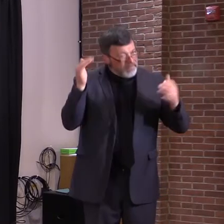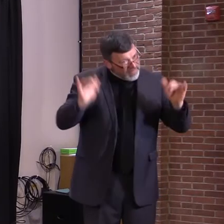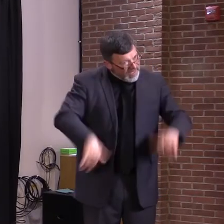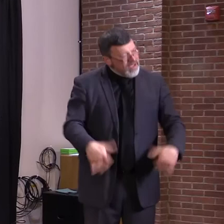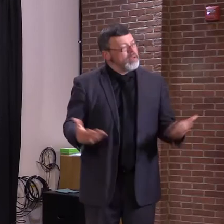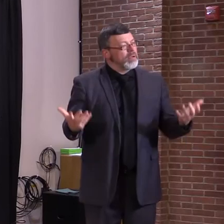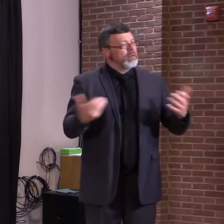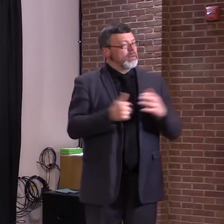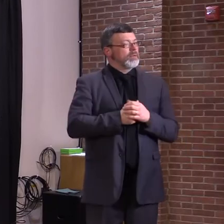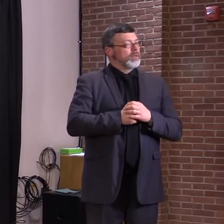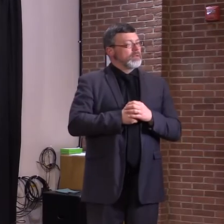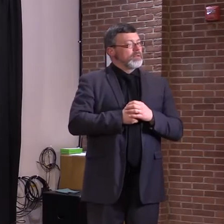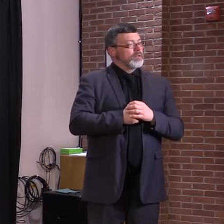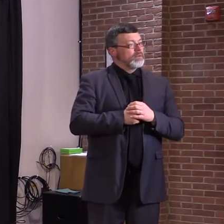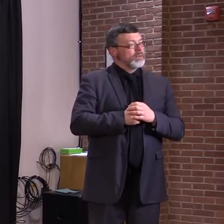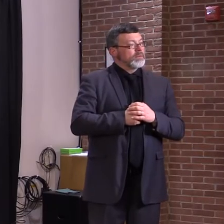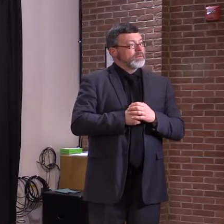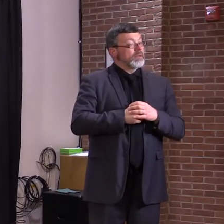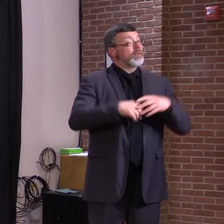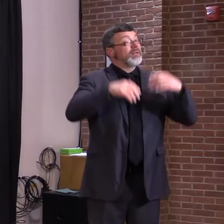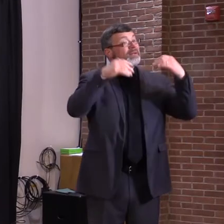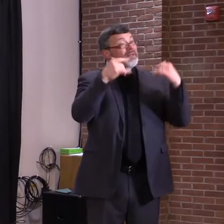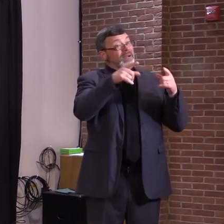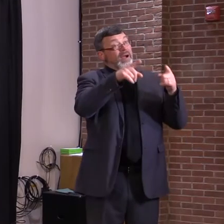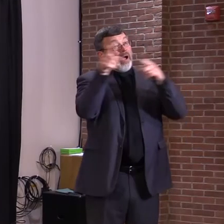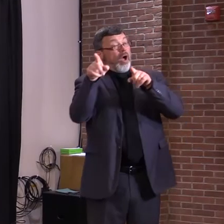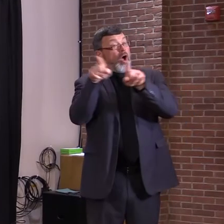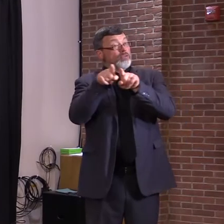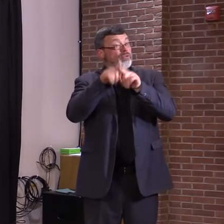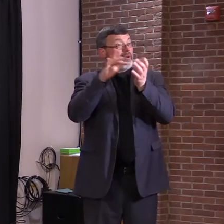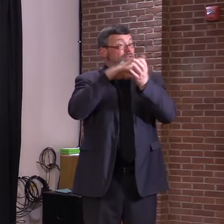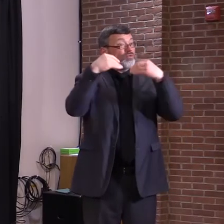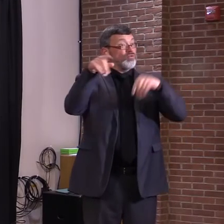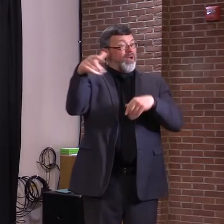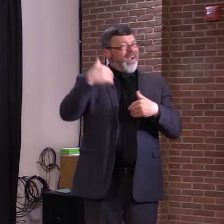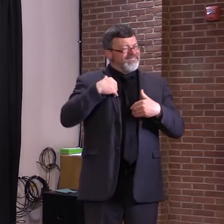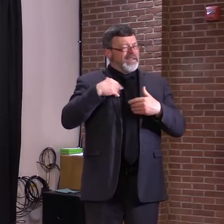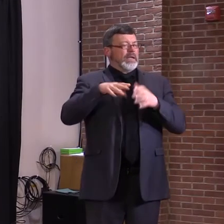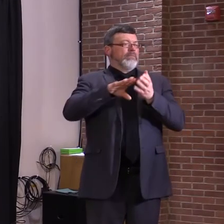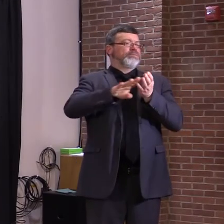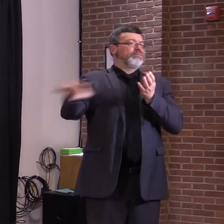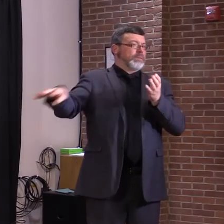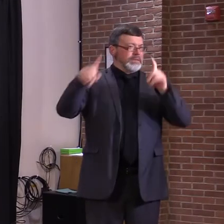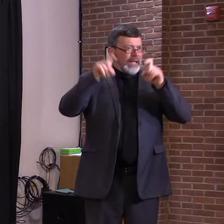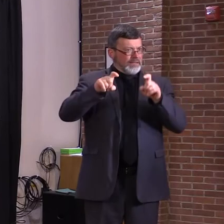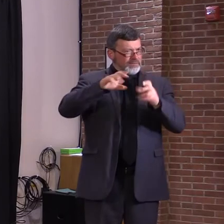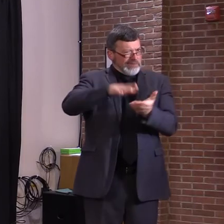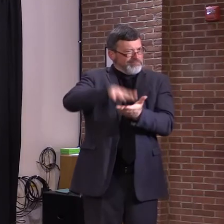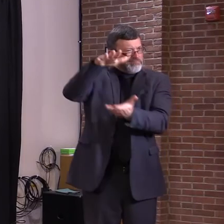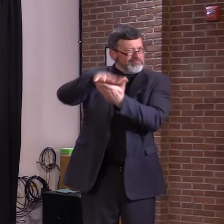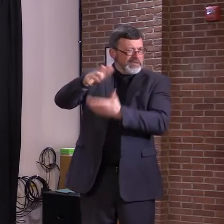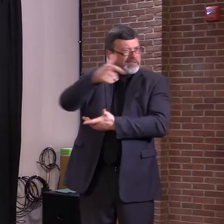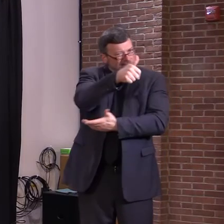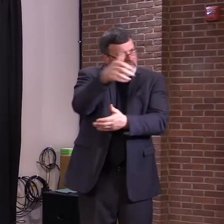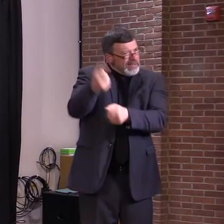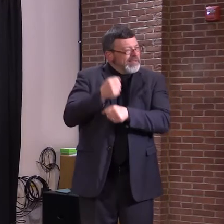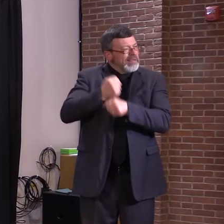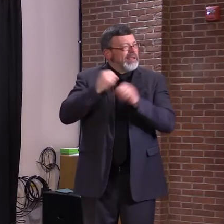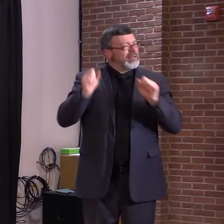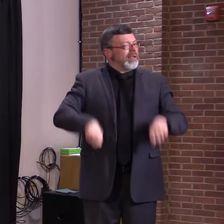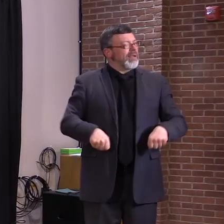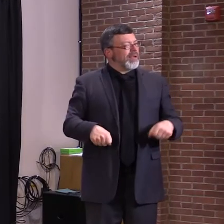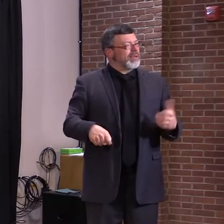other options across the state. And I think that we will continue to see that as a long-term and ongoing strategy